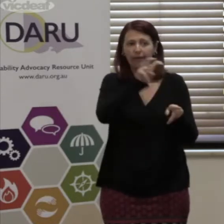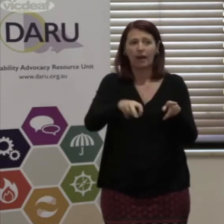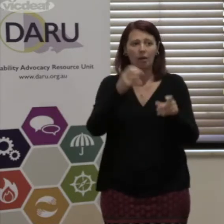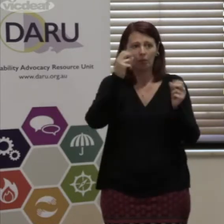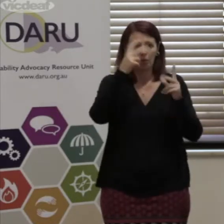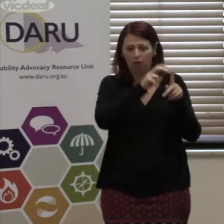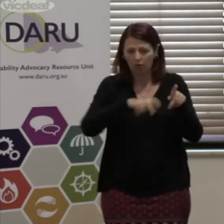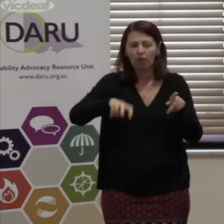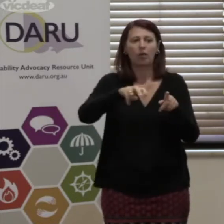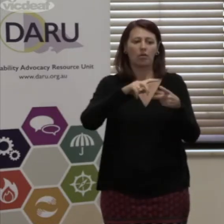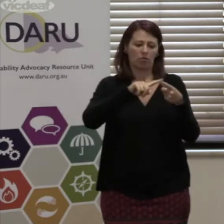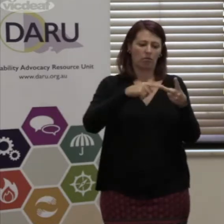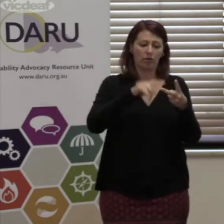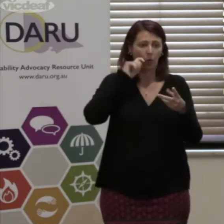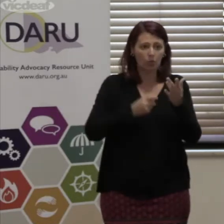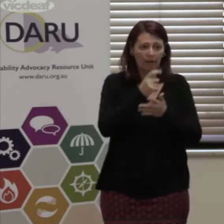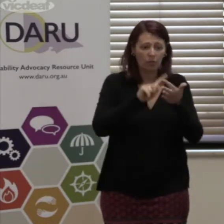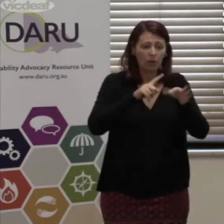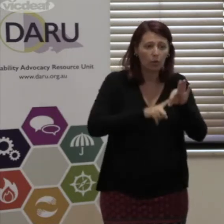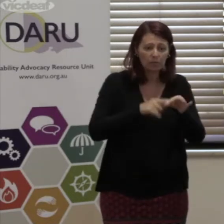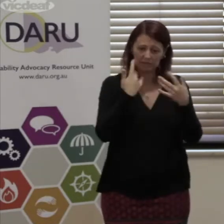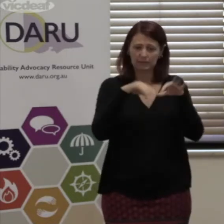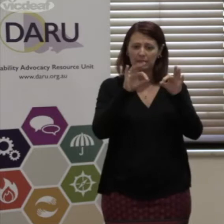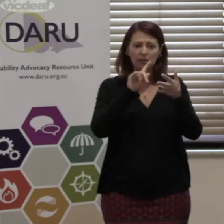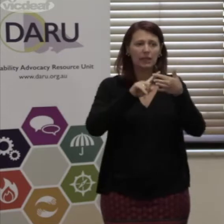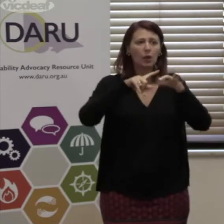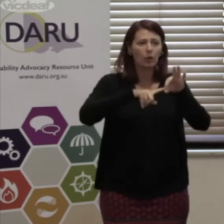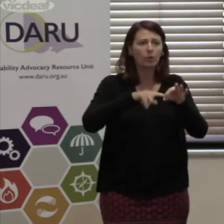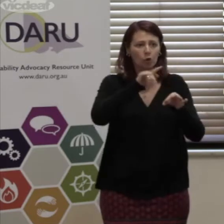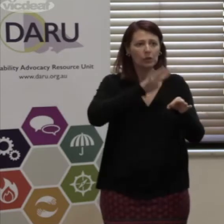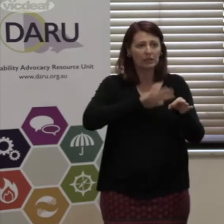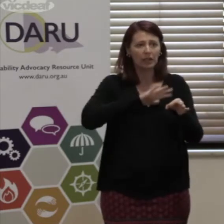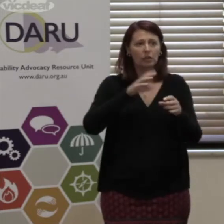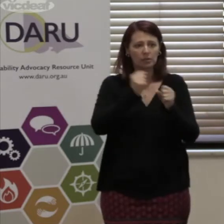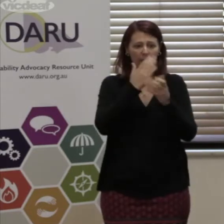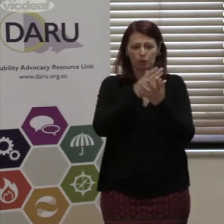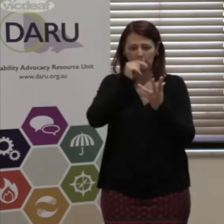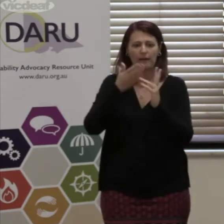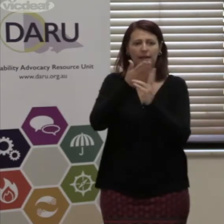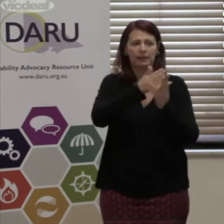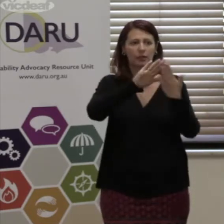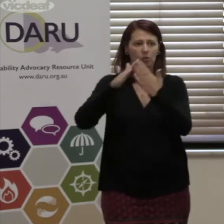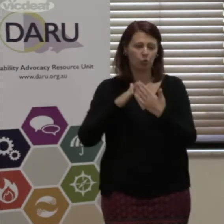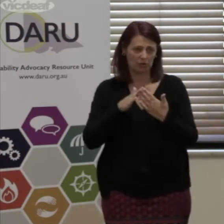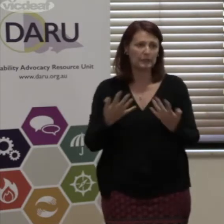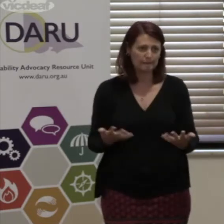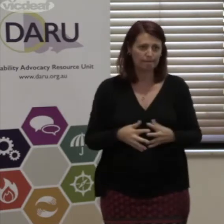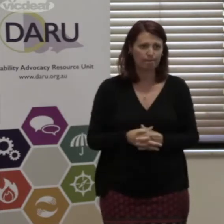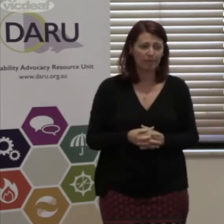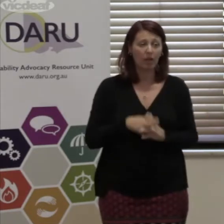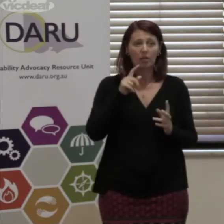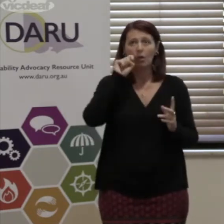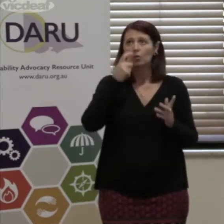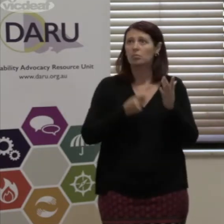they'll pay for that. They'll pay for equipment, specialised equipment that you need to give you access to the community. And they'll